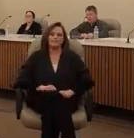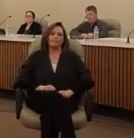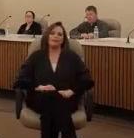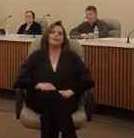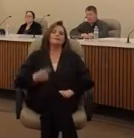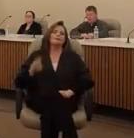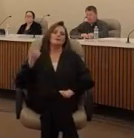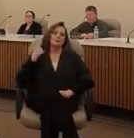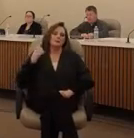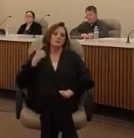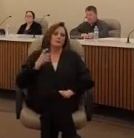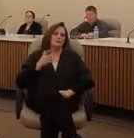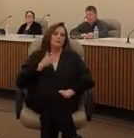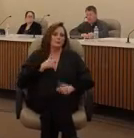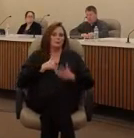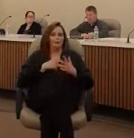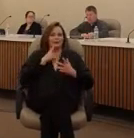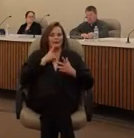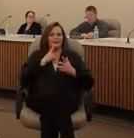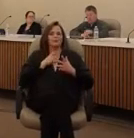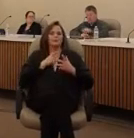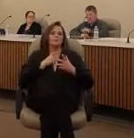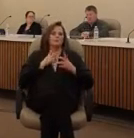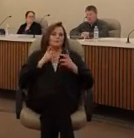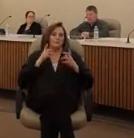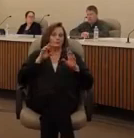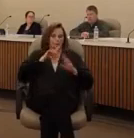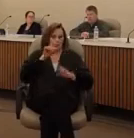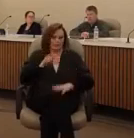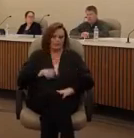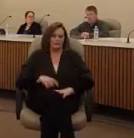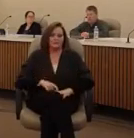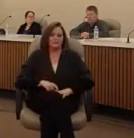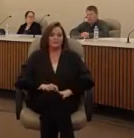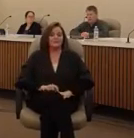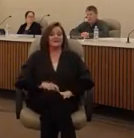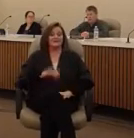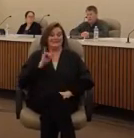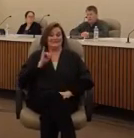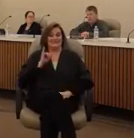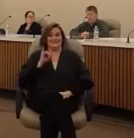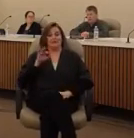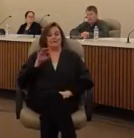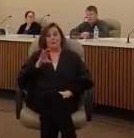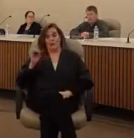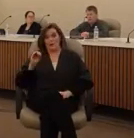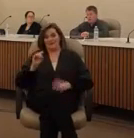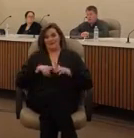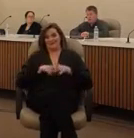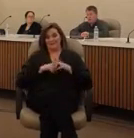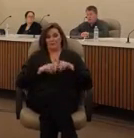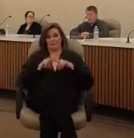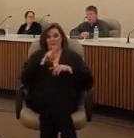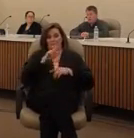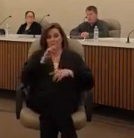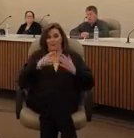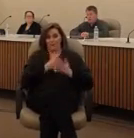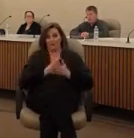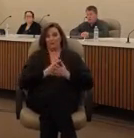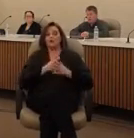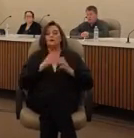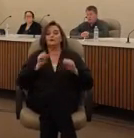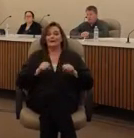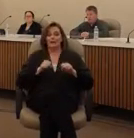Do we have to word something in here, or do we have the ability, if they start 24 hours and there are a lot of noise issues, do we have the